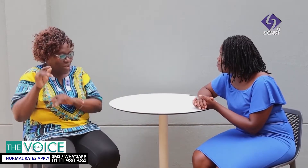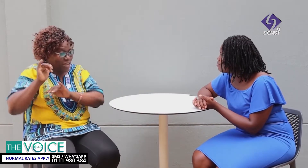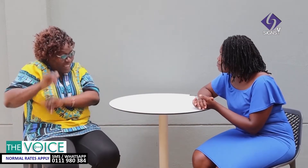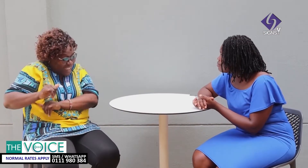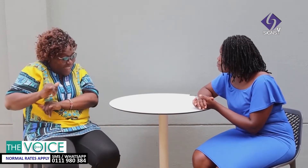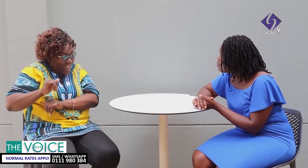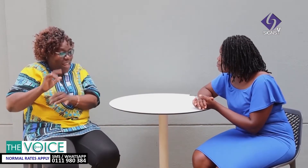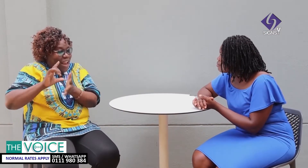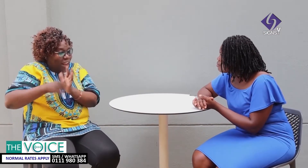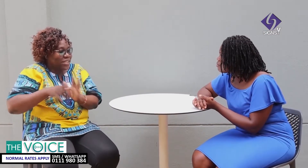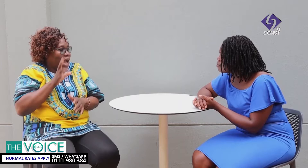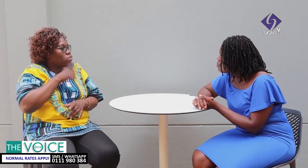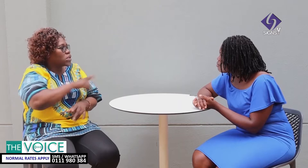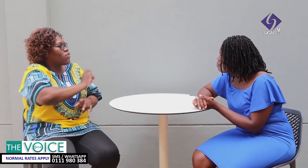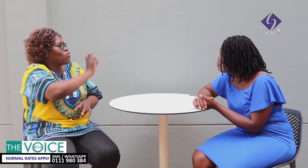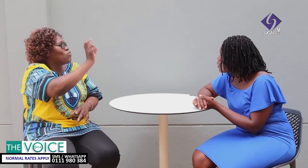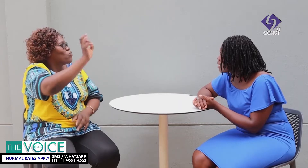interact with people.